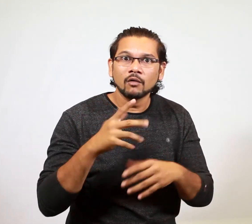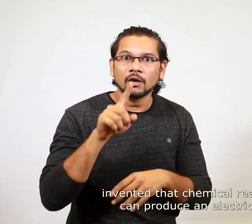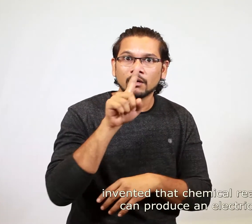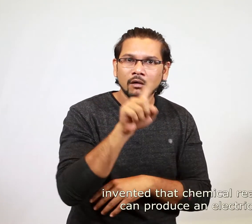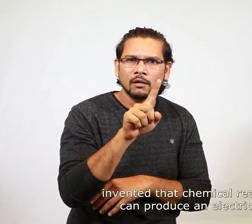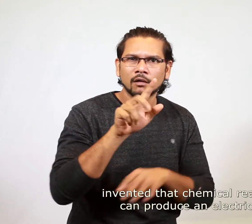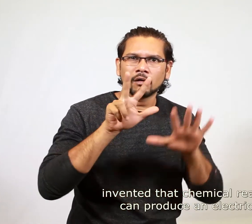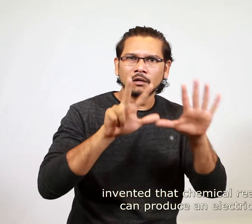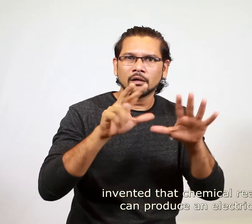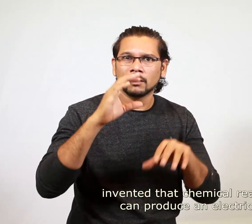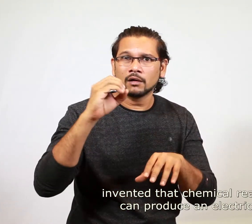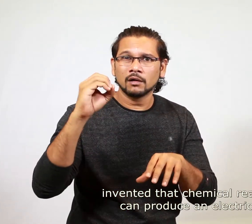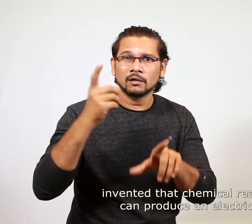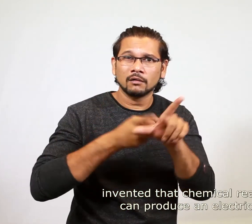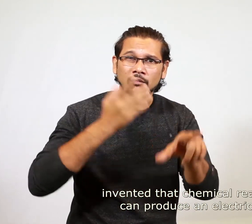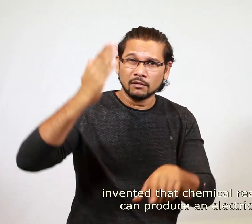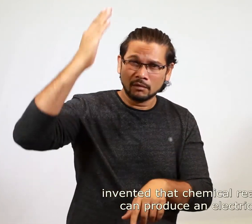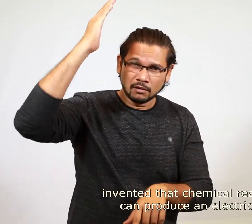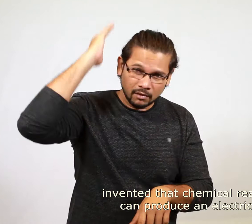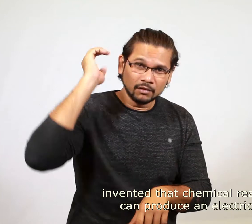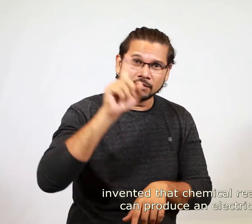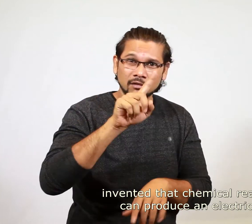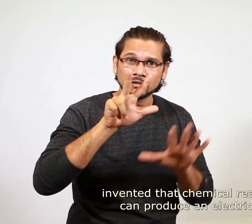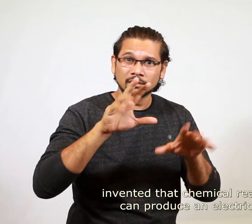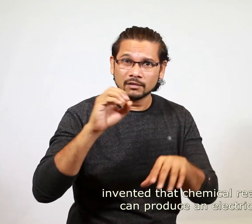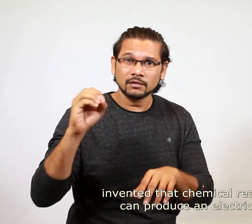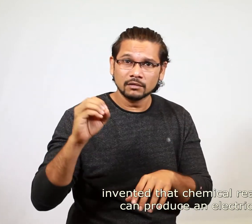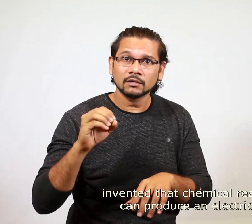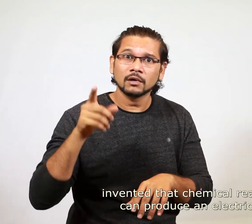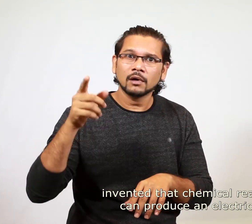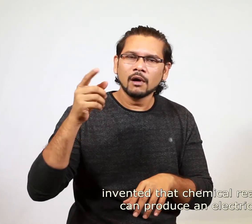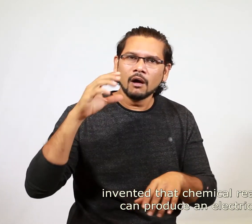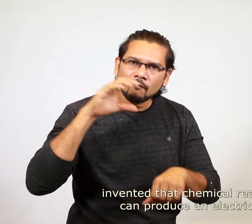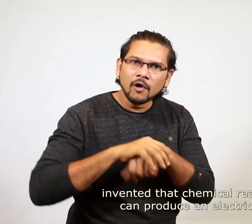invented that chemical reactions can produce electricity.